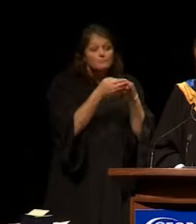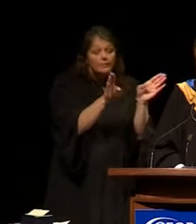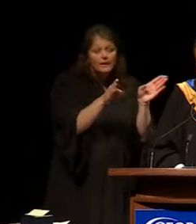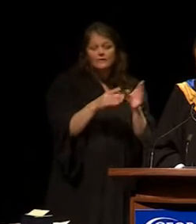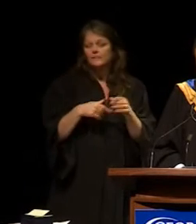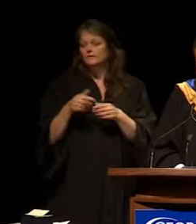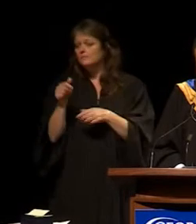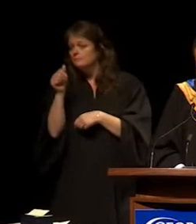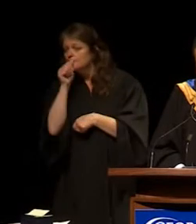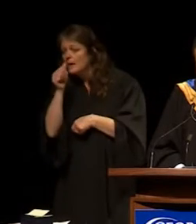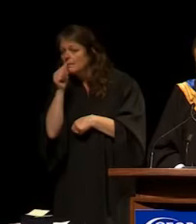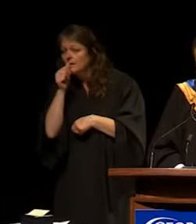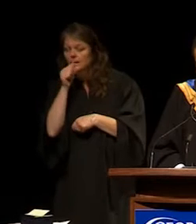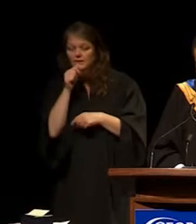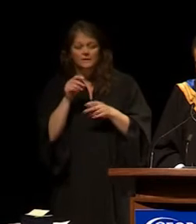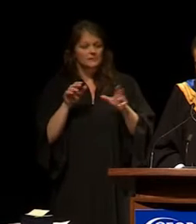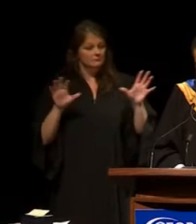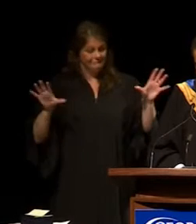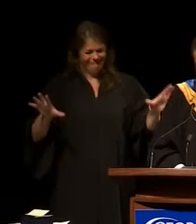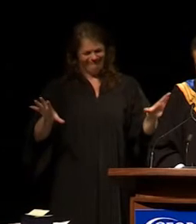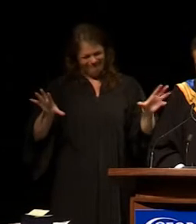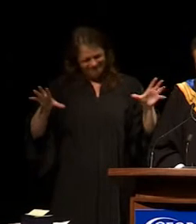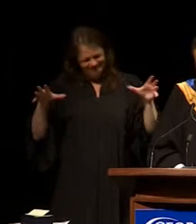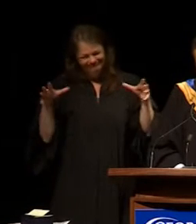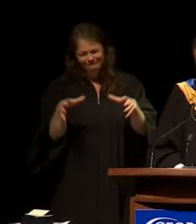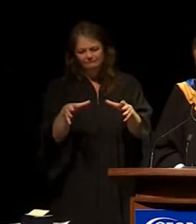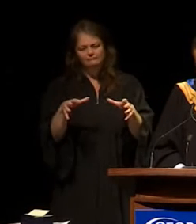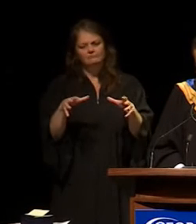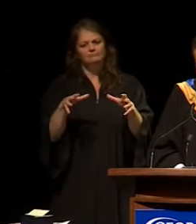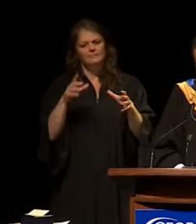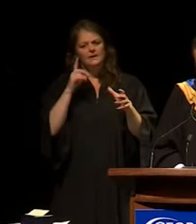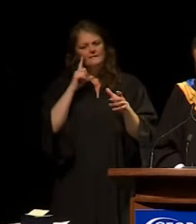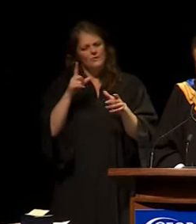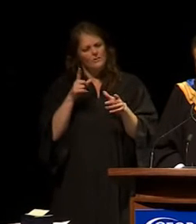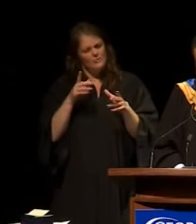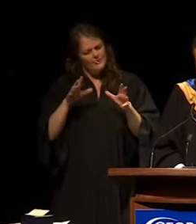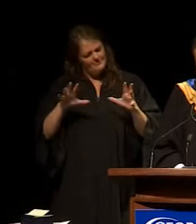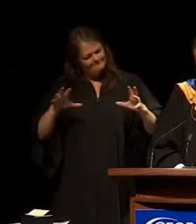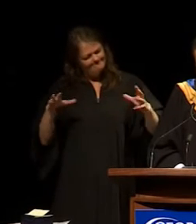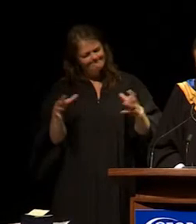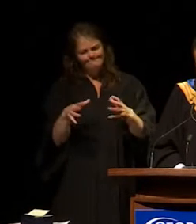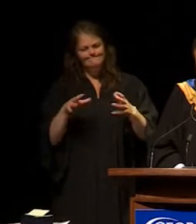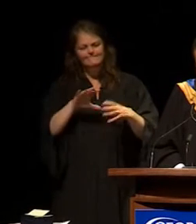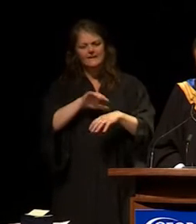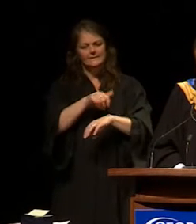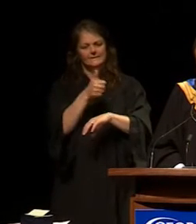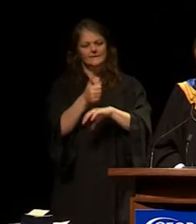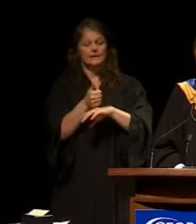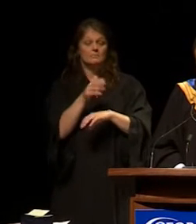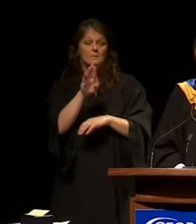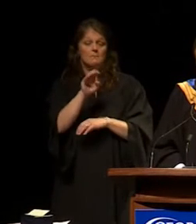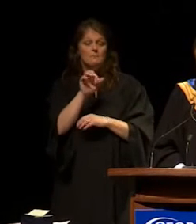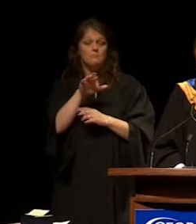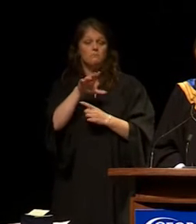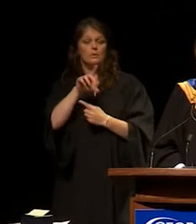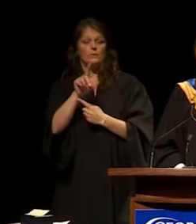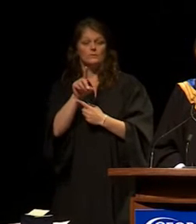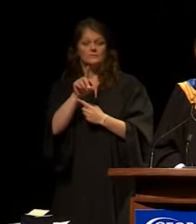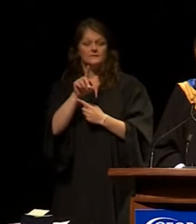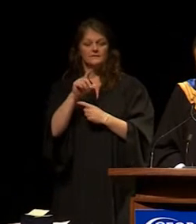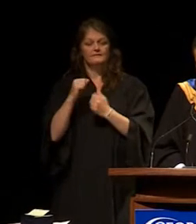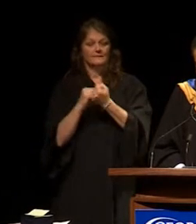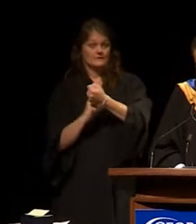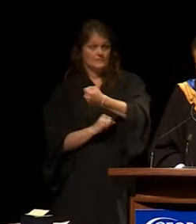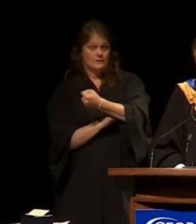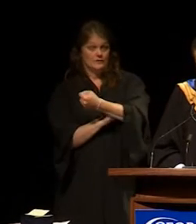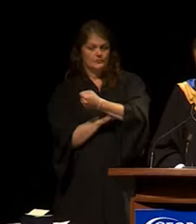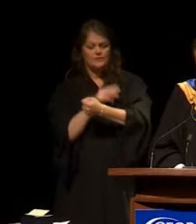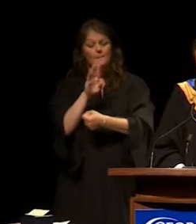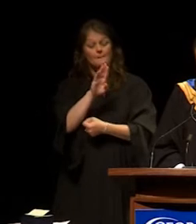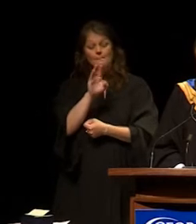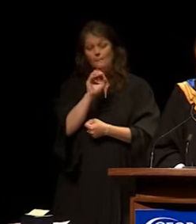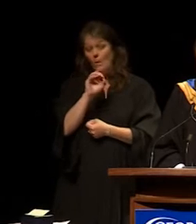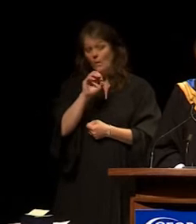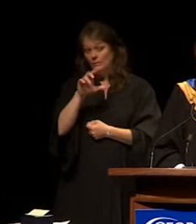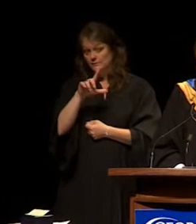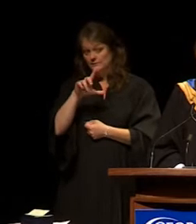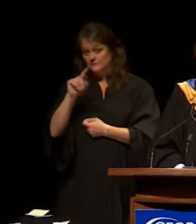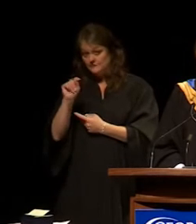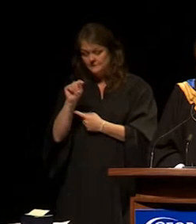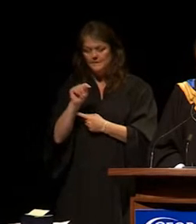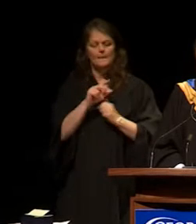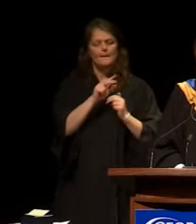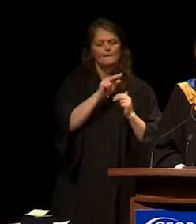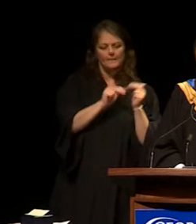youth employment in construction and created the BOLT Foundation, which stands for